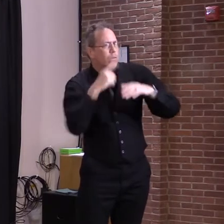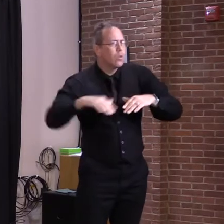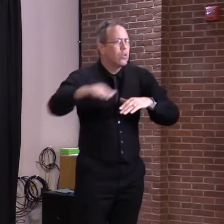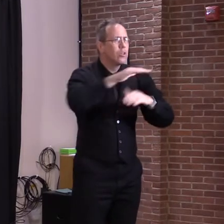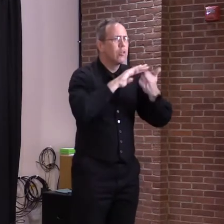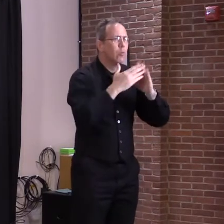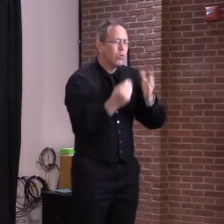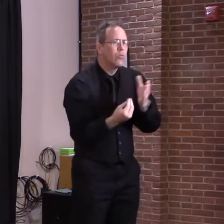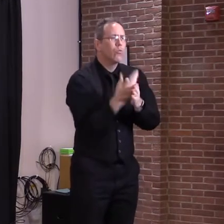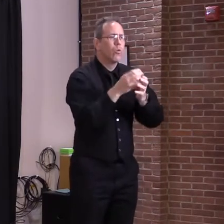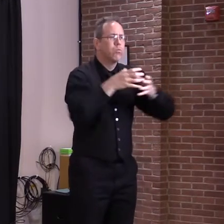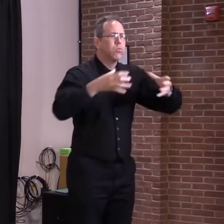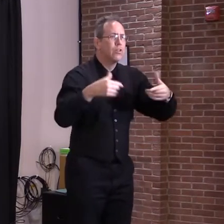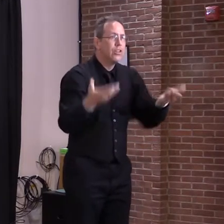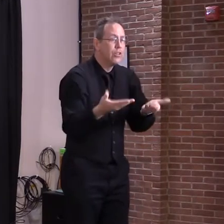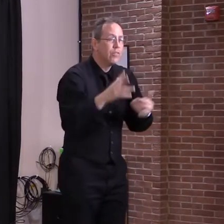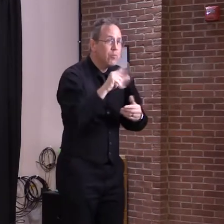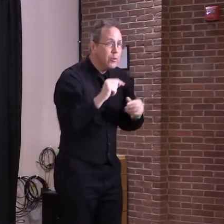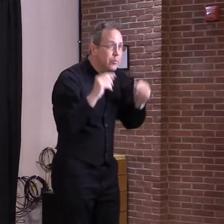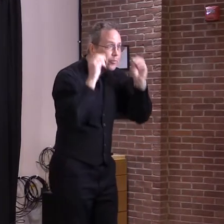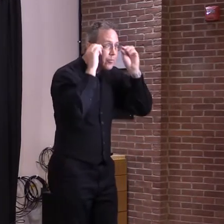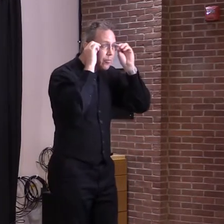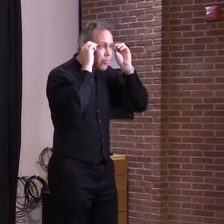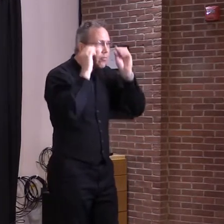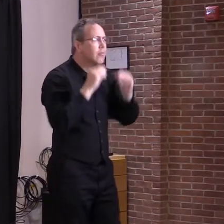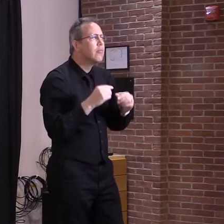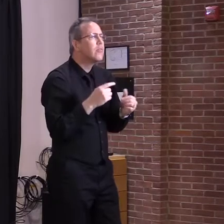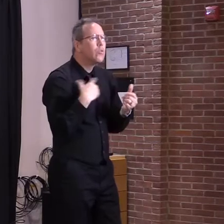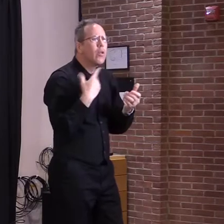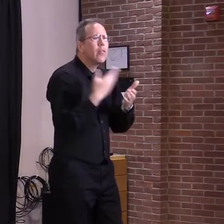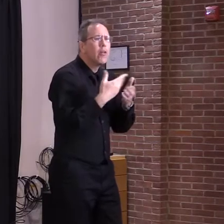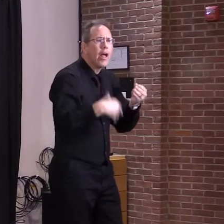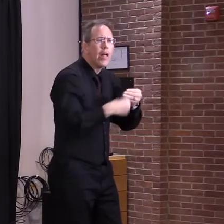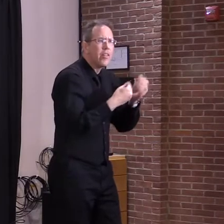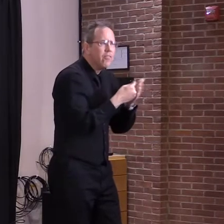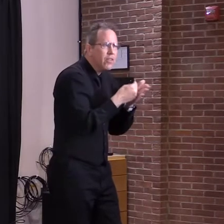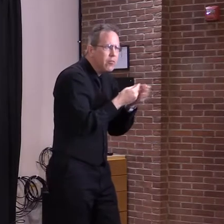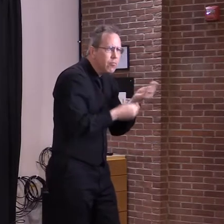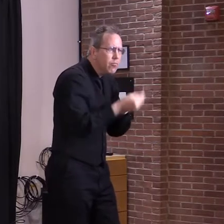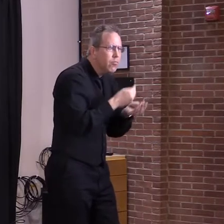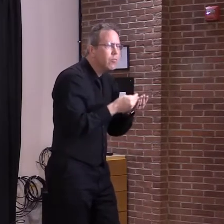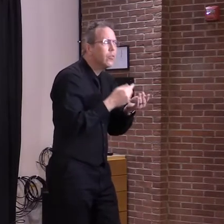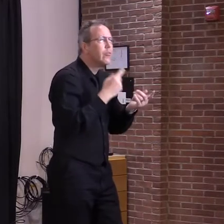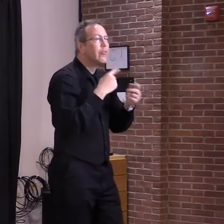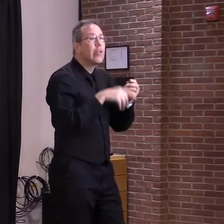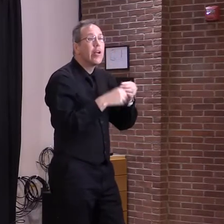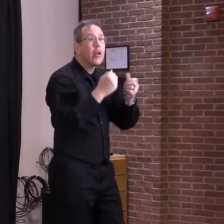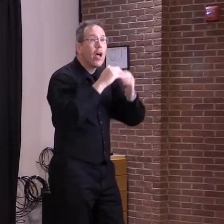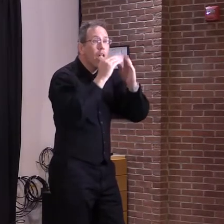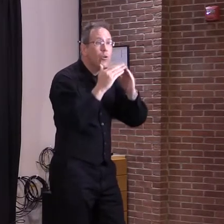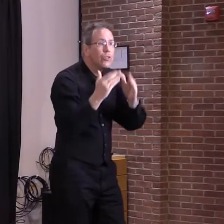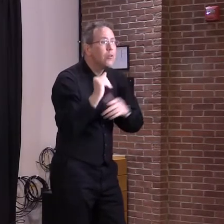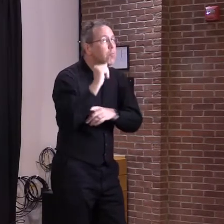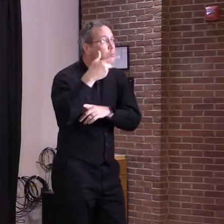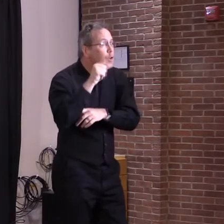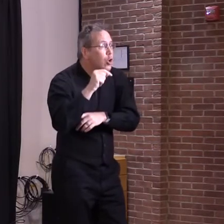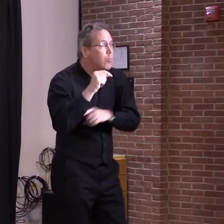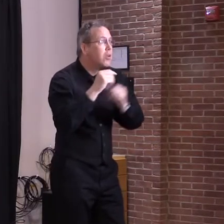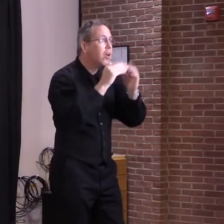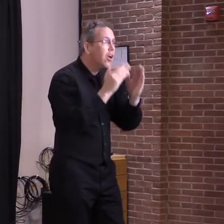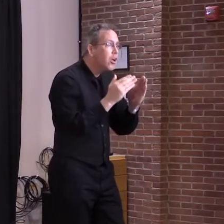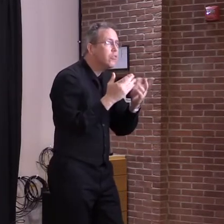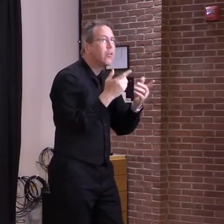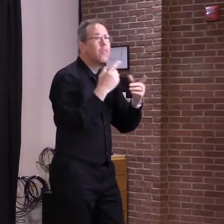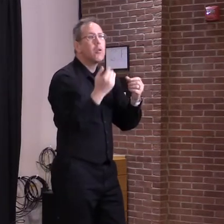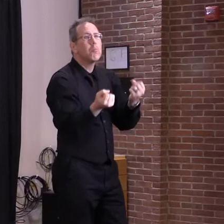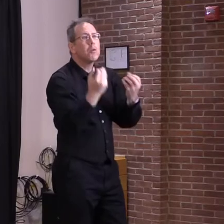or redevelopment of commercial properties or multi-unit residential, which we so sorely need in these communities. And we